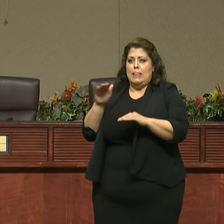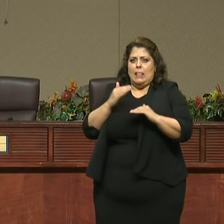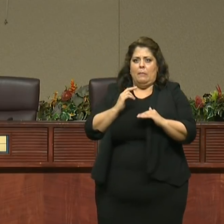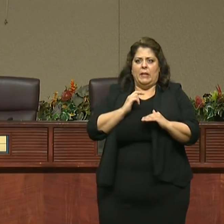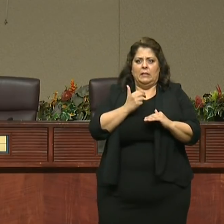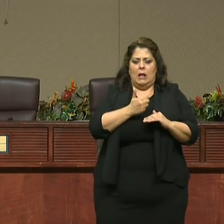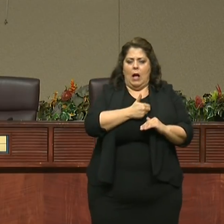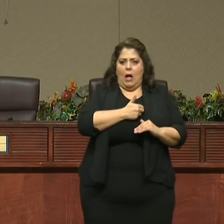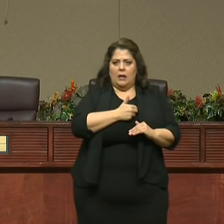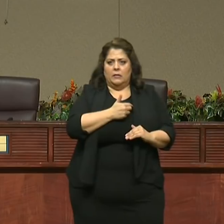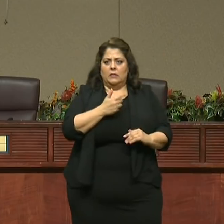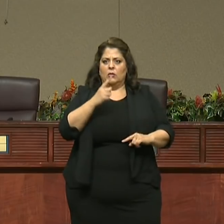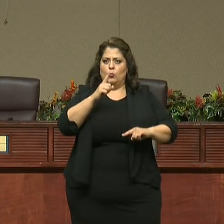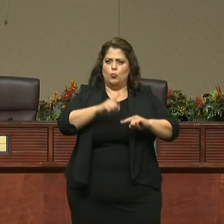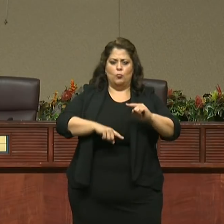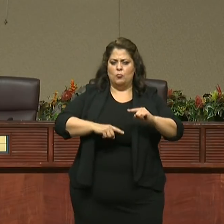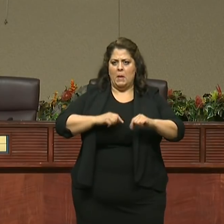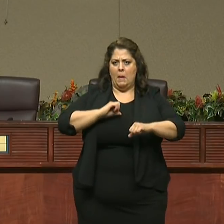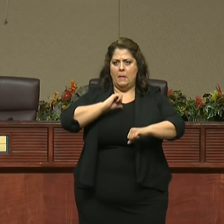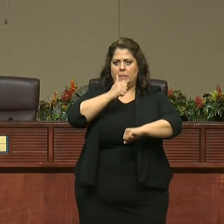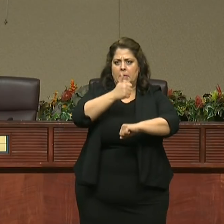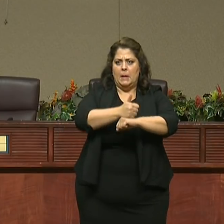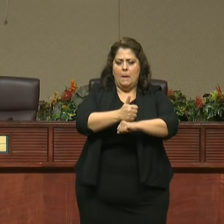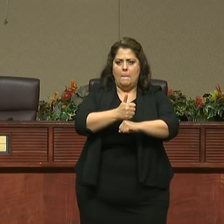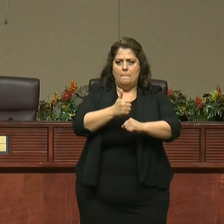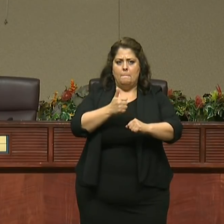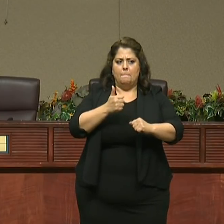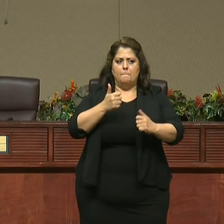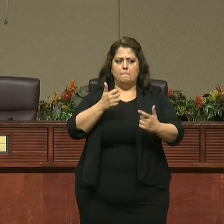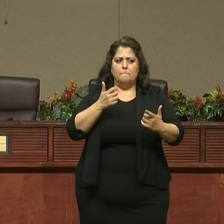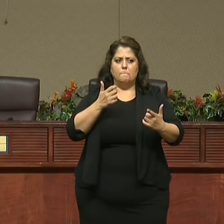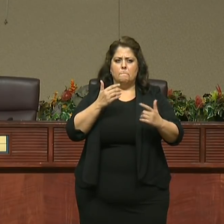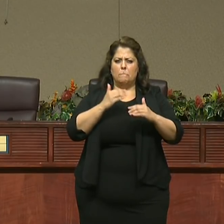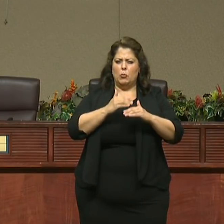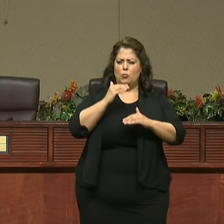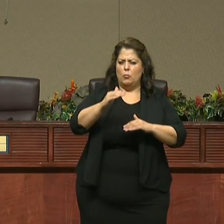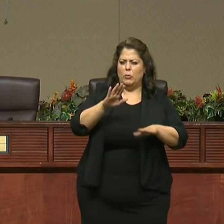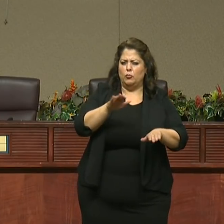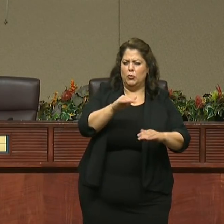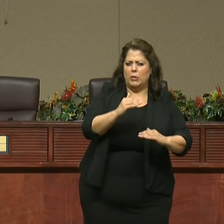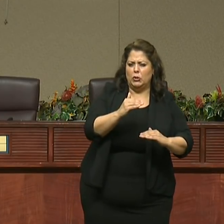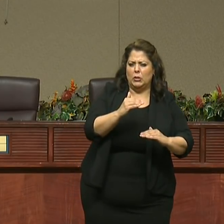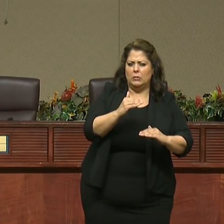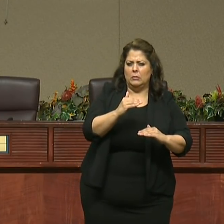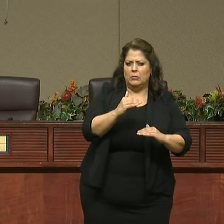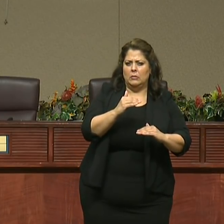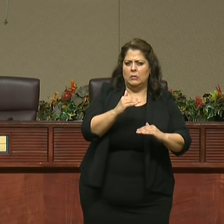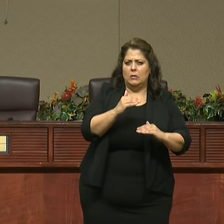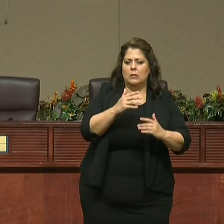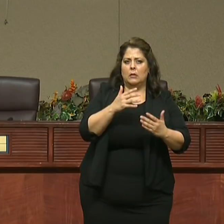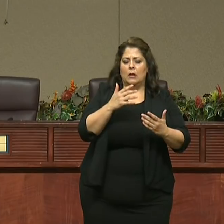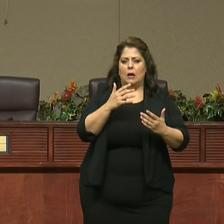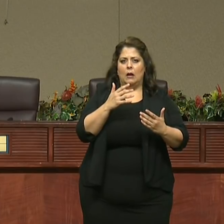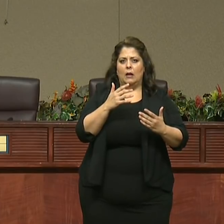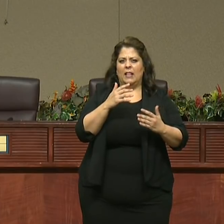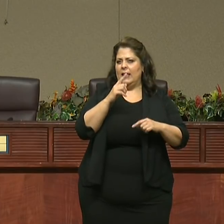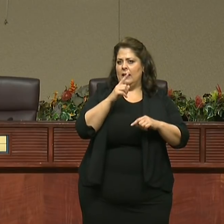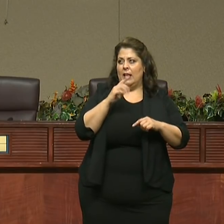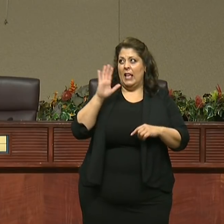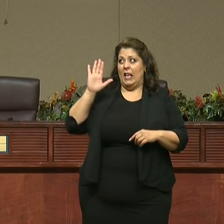for putting in place restrictions that are more stricter than